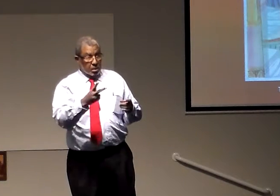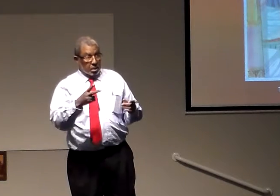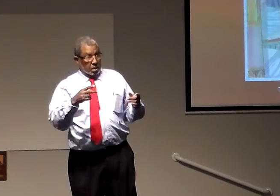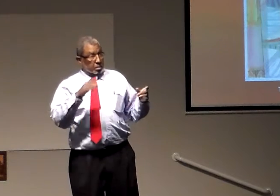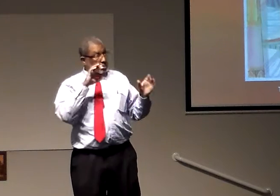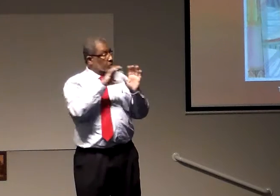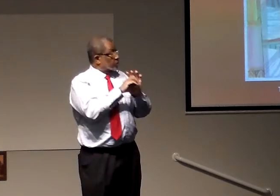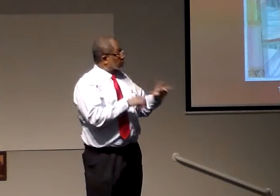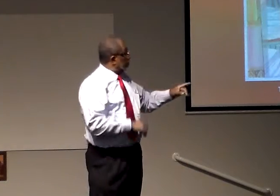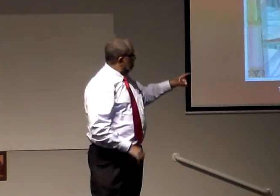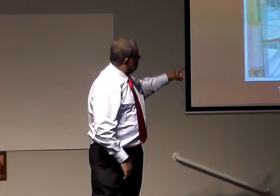Now,